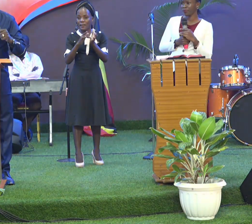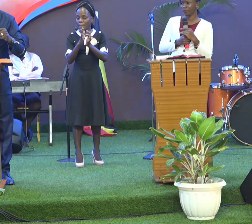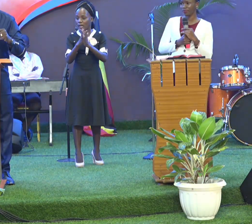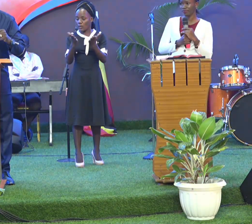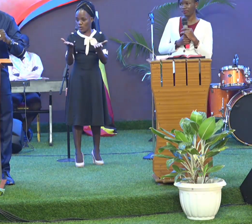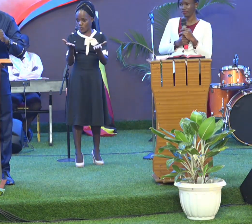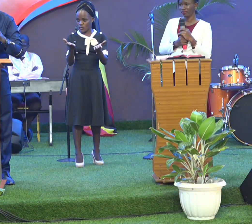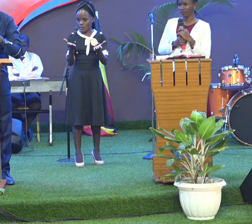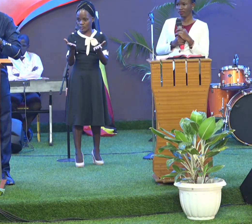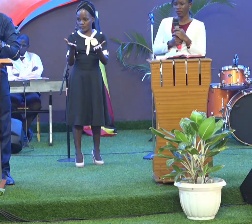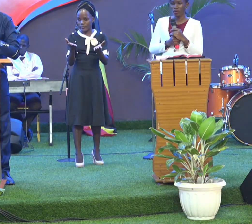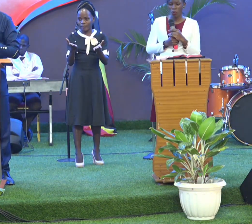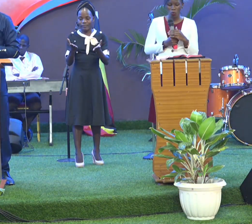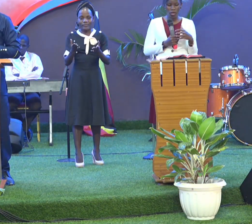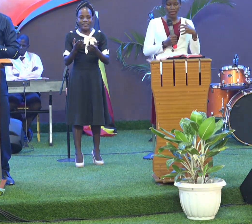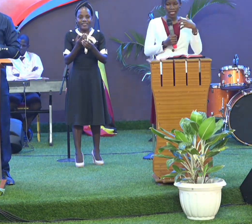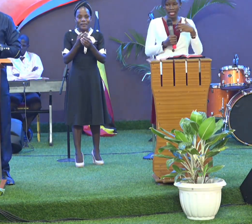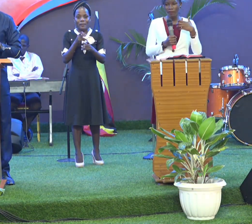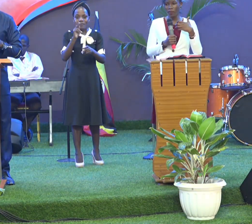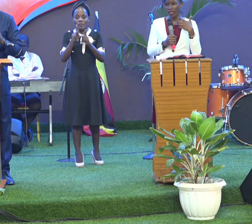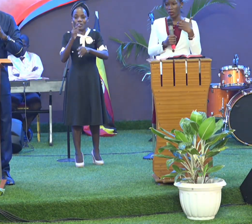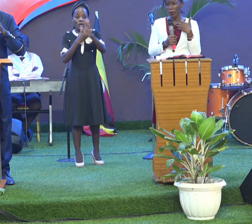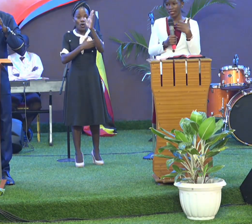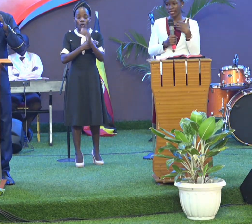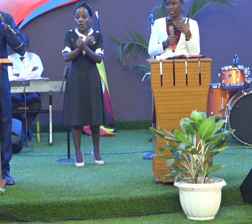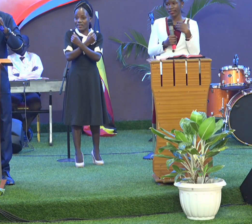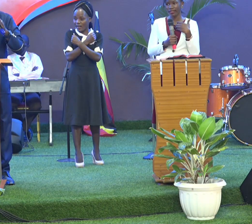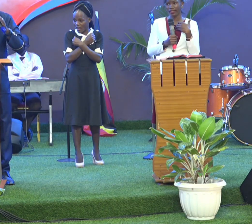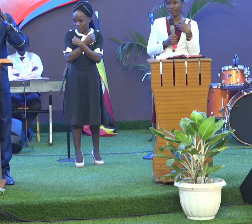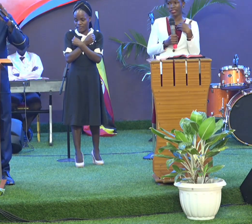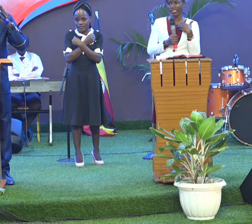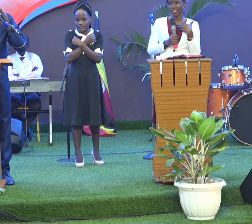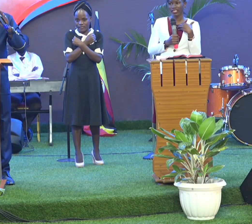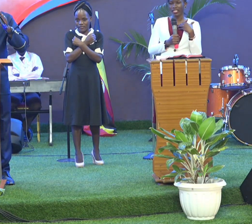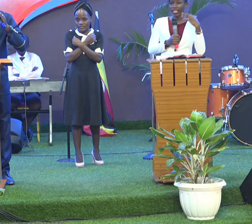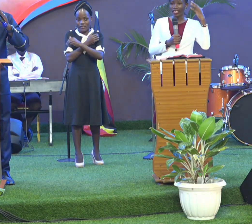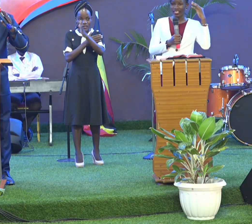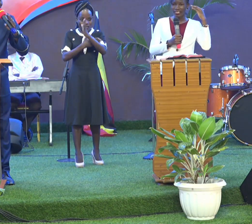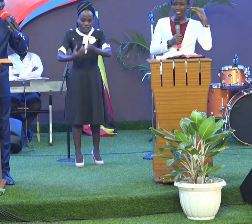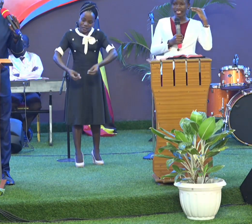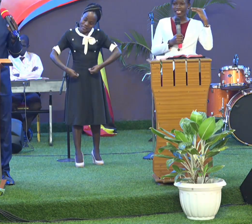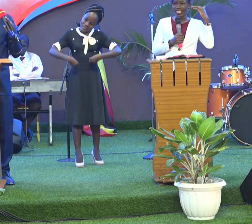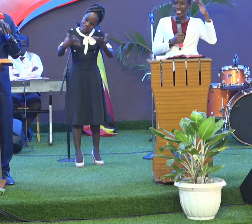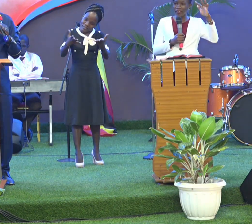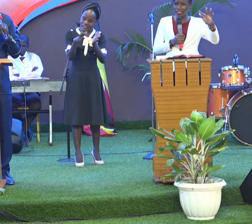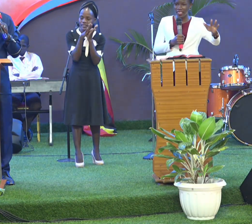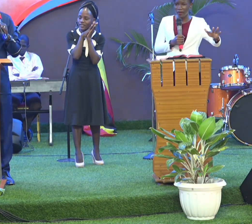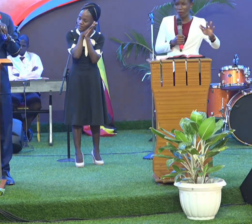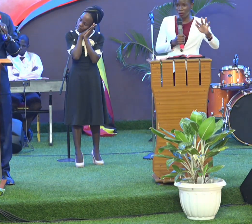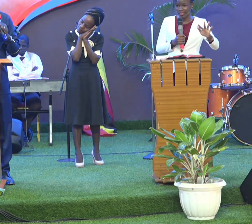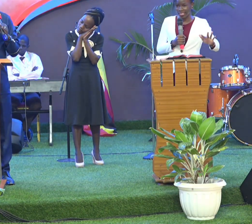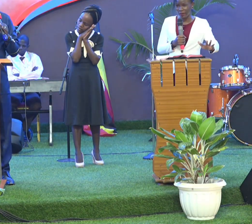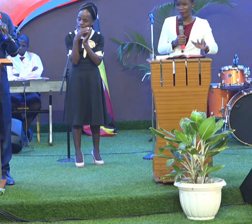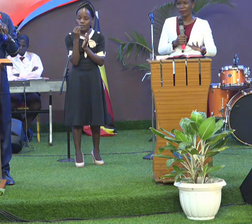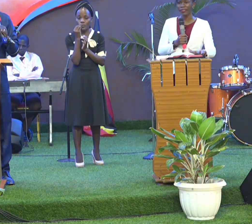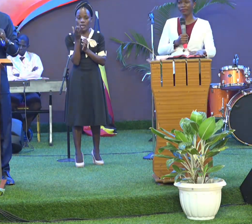Ngabagalwa bakatonda. When the loved of the Lord. Abawa otulo otulungi. He gives them